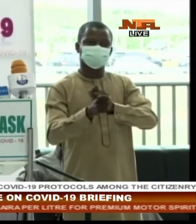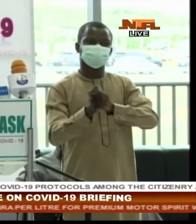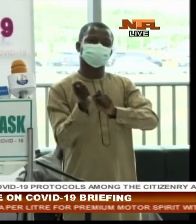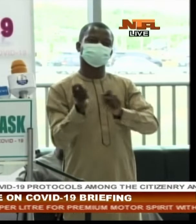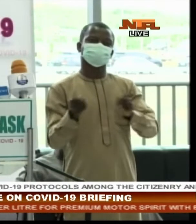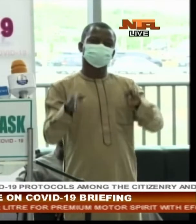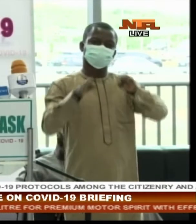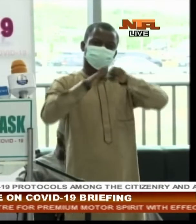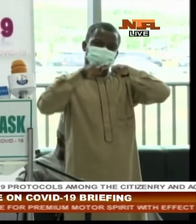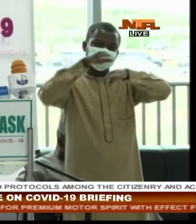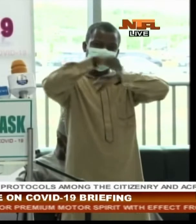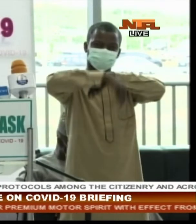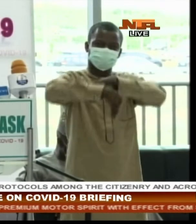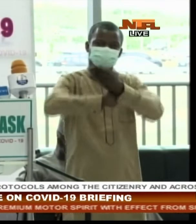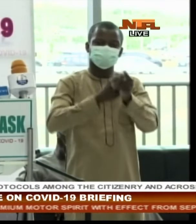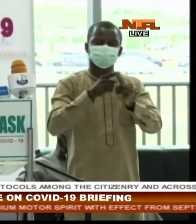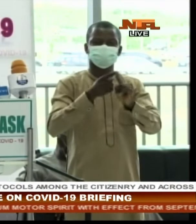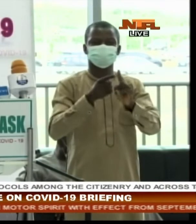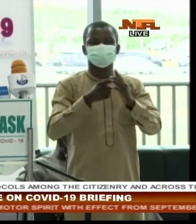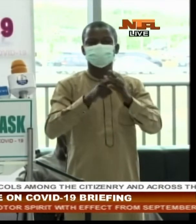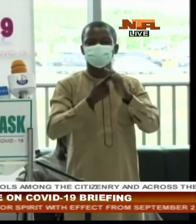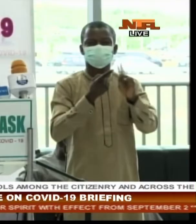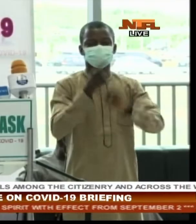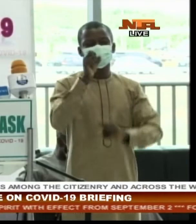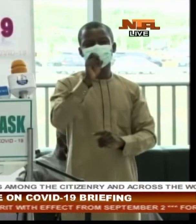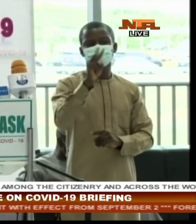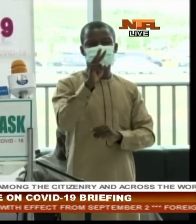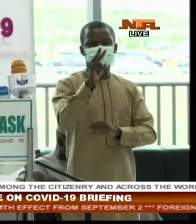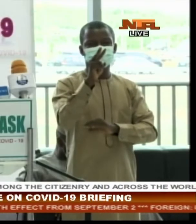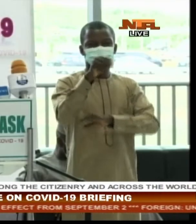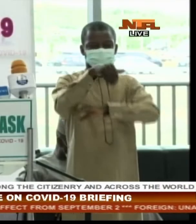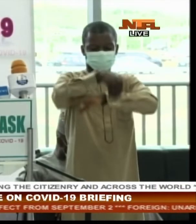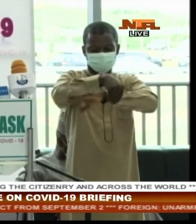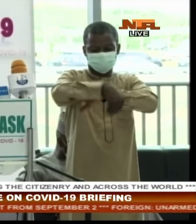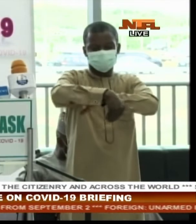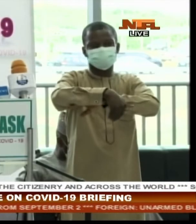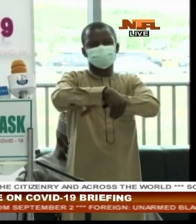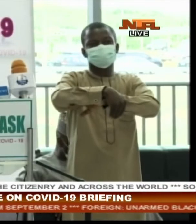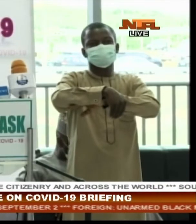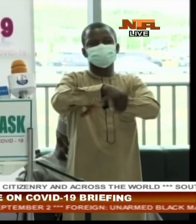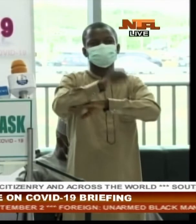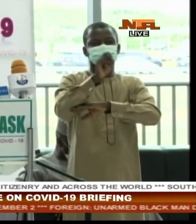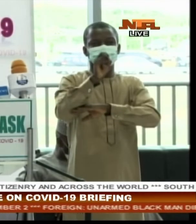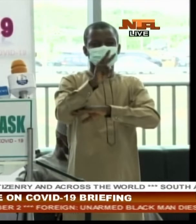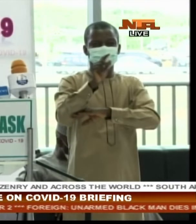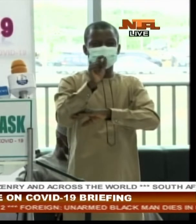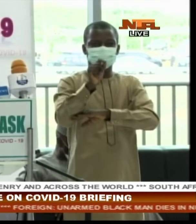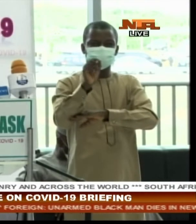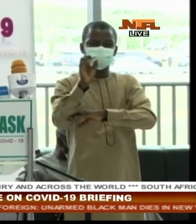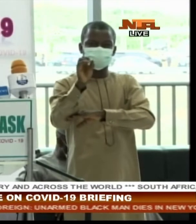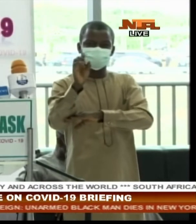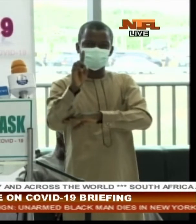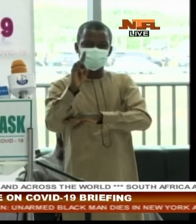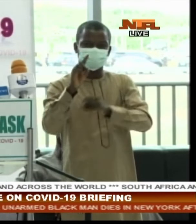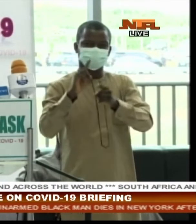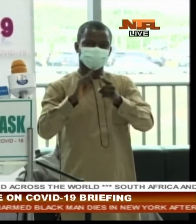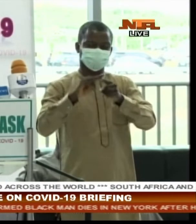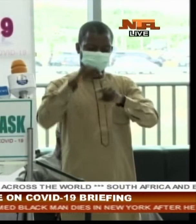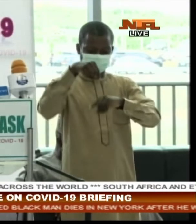from 12 midnight to 4 a.m. nationwide, effective from 12:01 hours